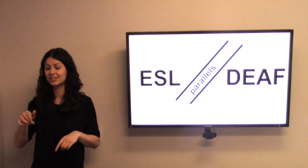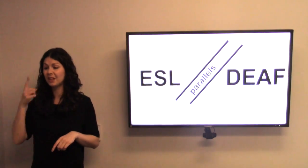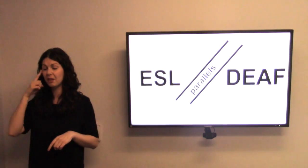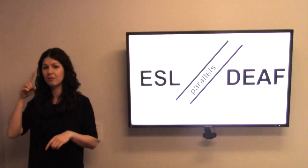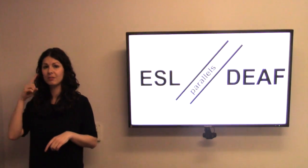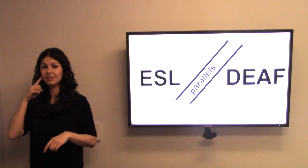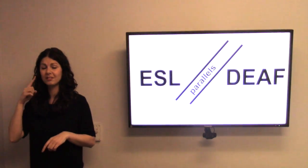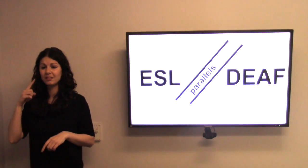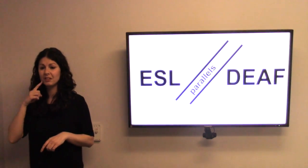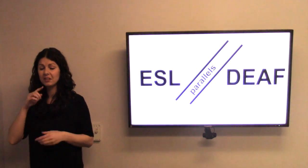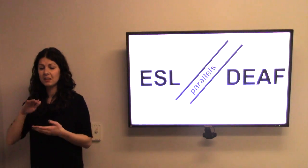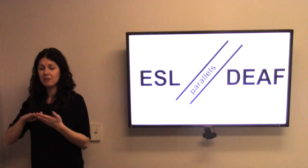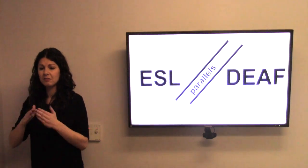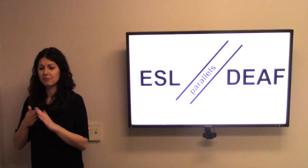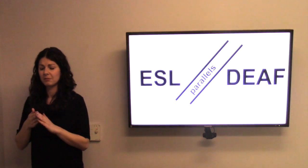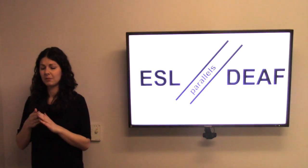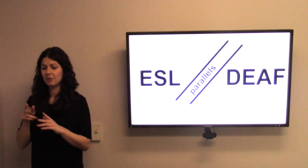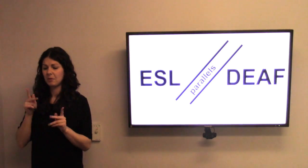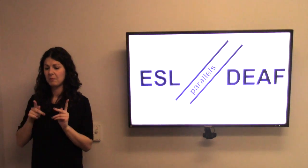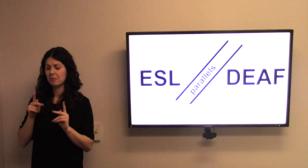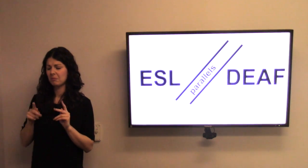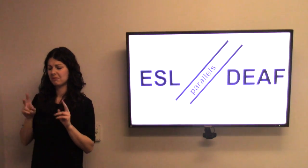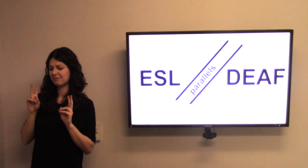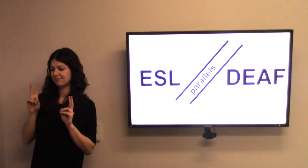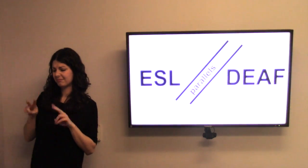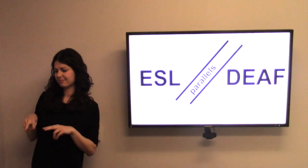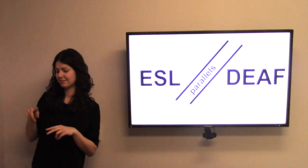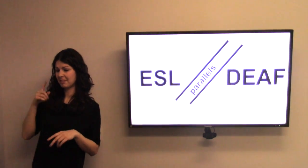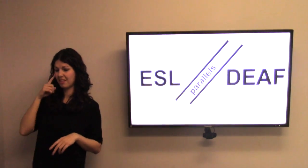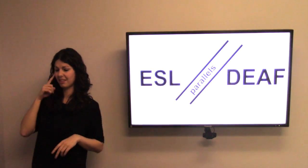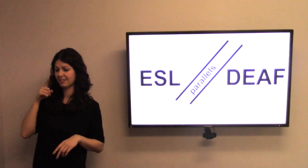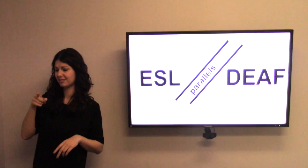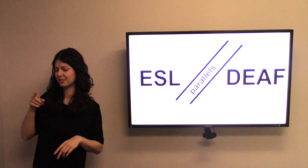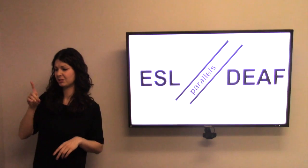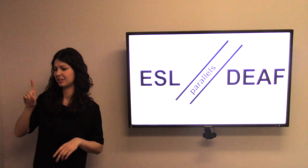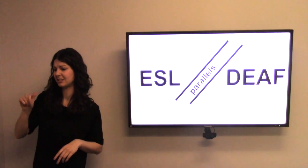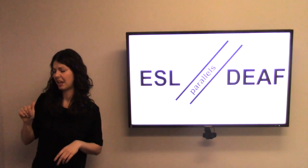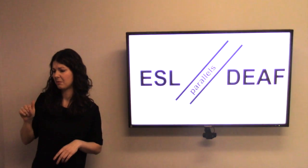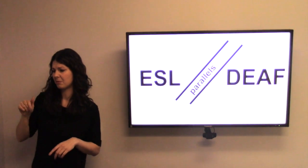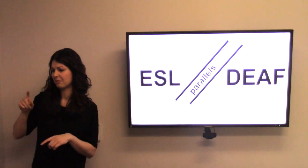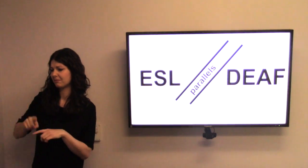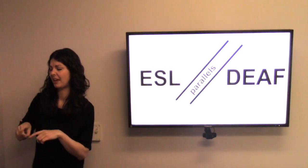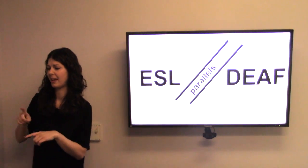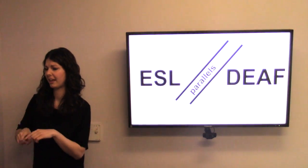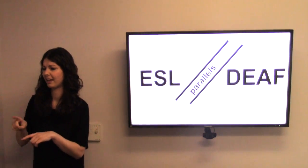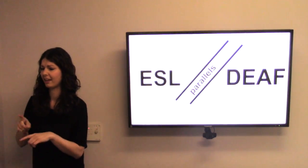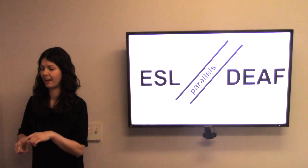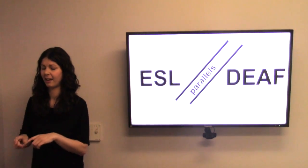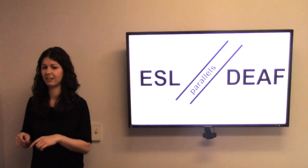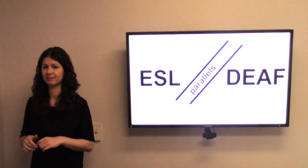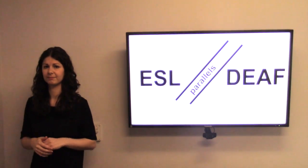The same happens with the concept of deafness. People often look down on the deaf community and think that deafness is only a disability.